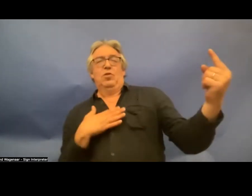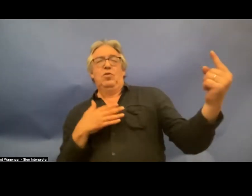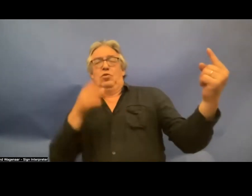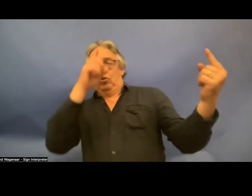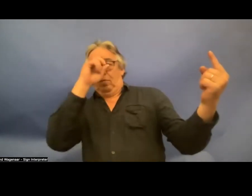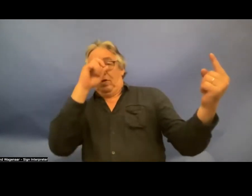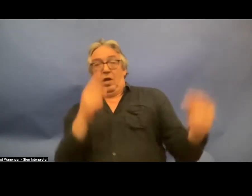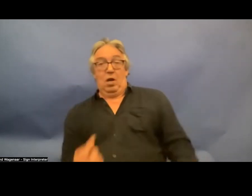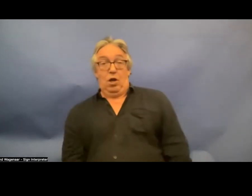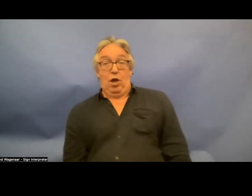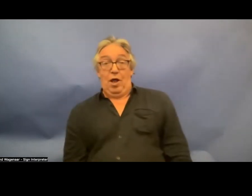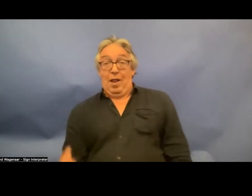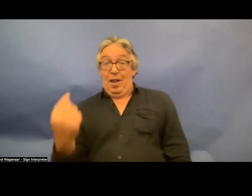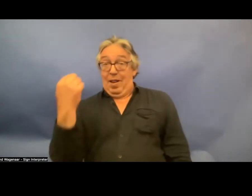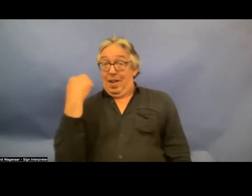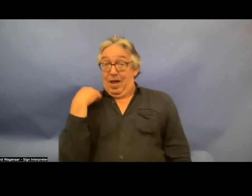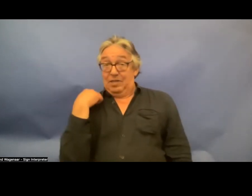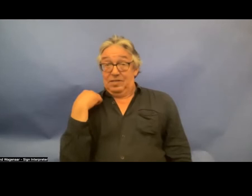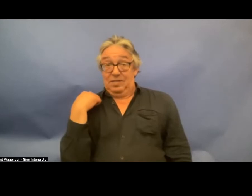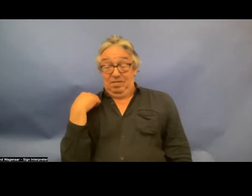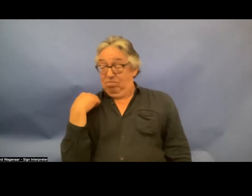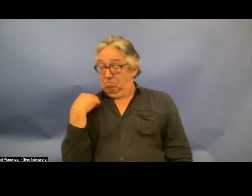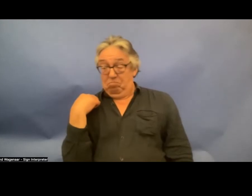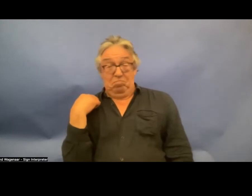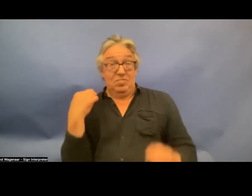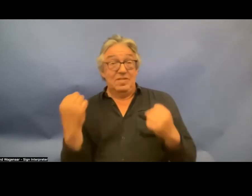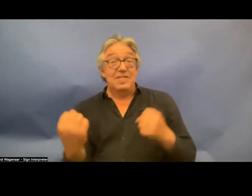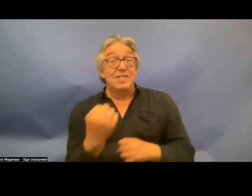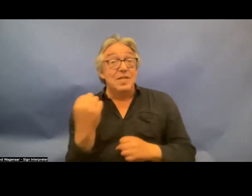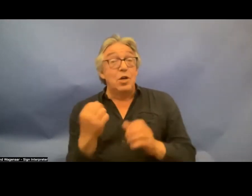on Twitter in Germany, a very